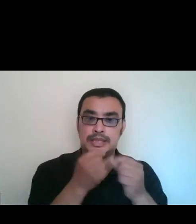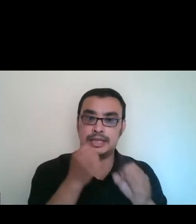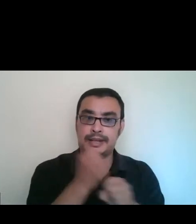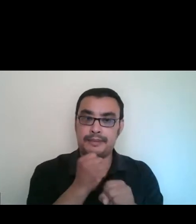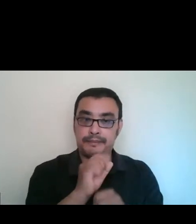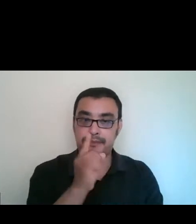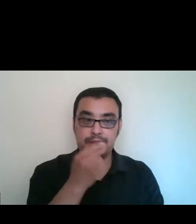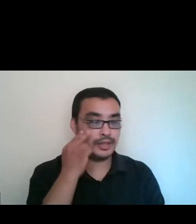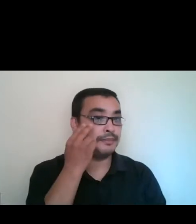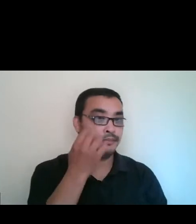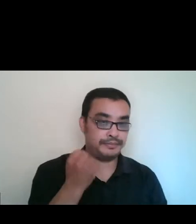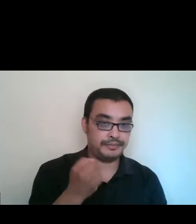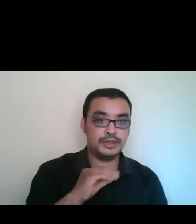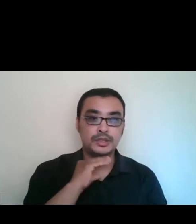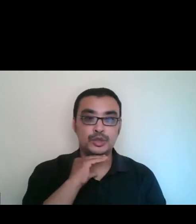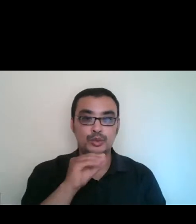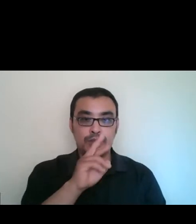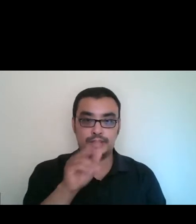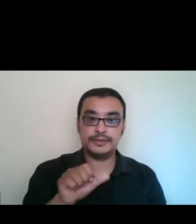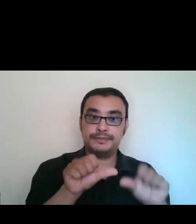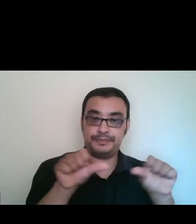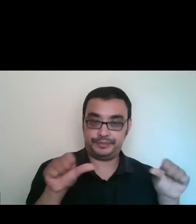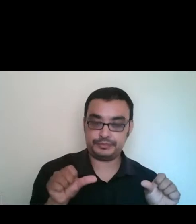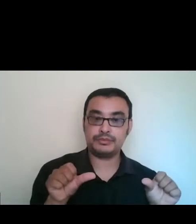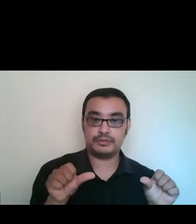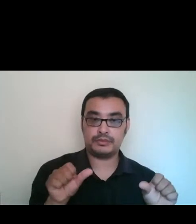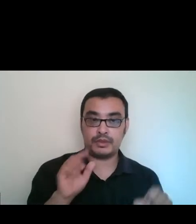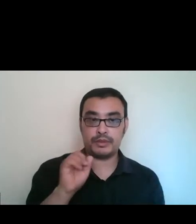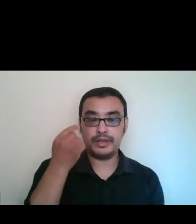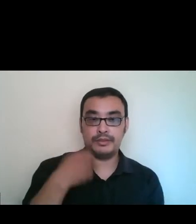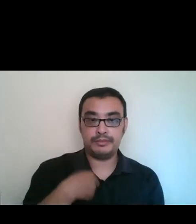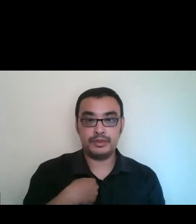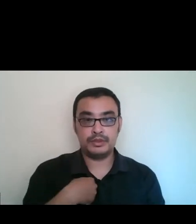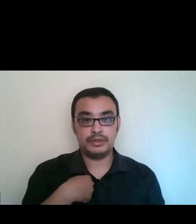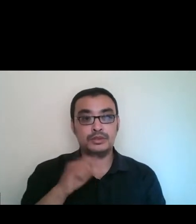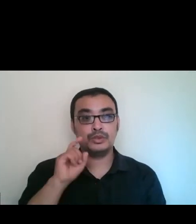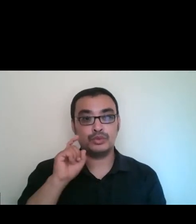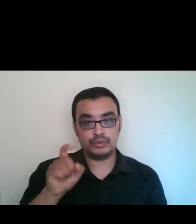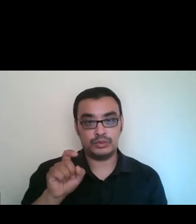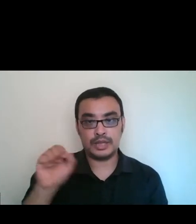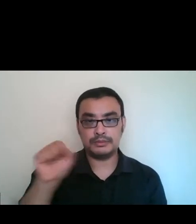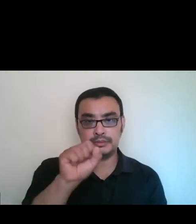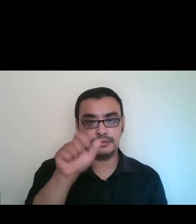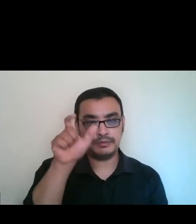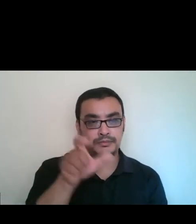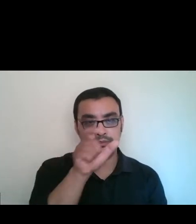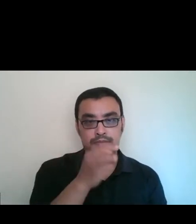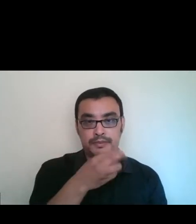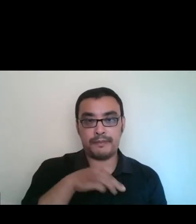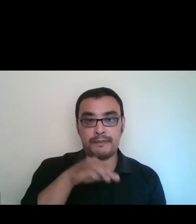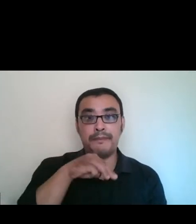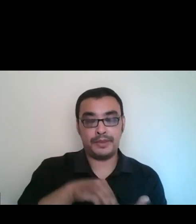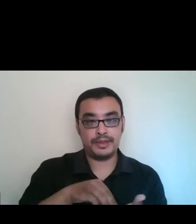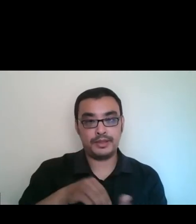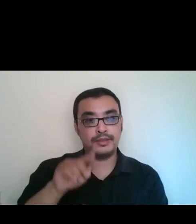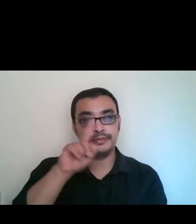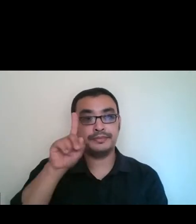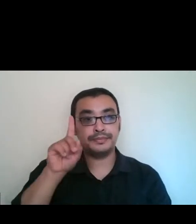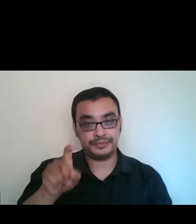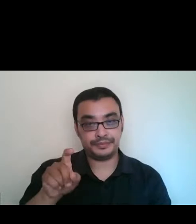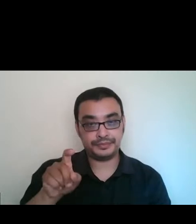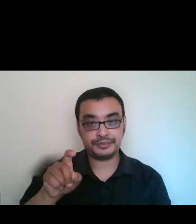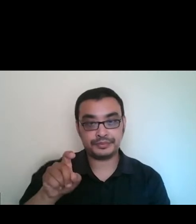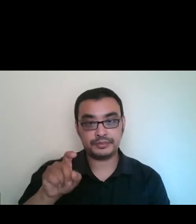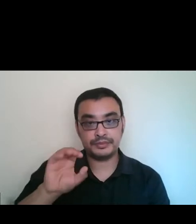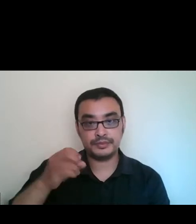for youth and land. I would first ask any of you if you have questions for